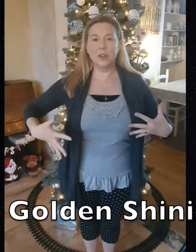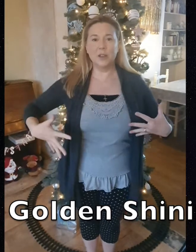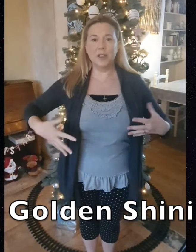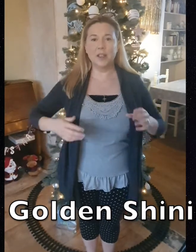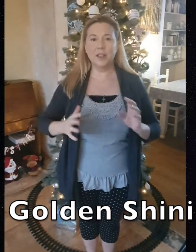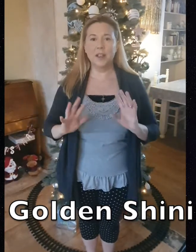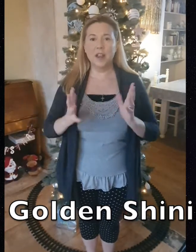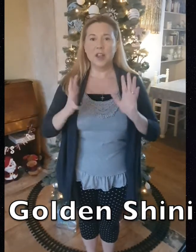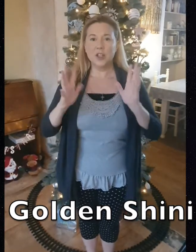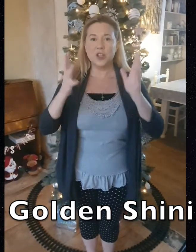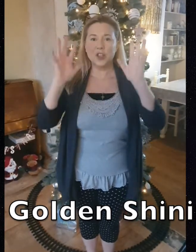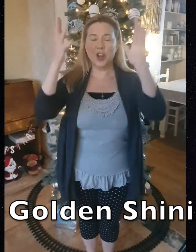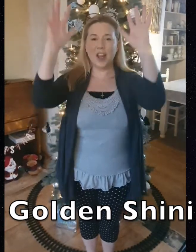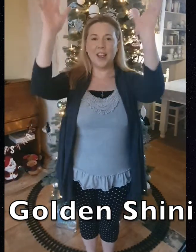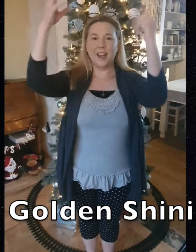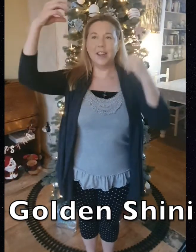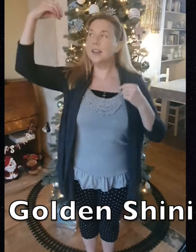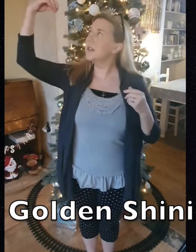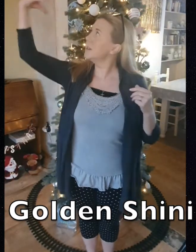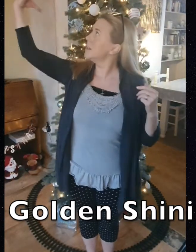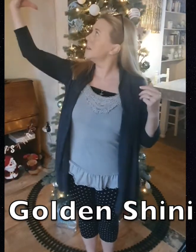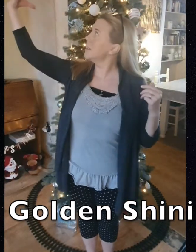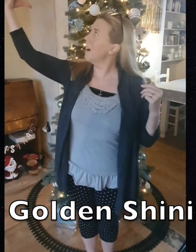golden, shining, star.